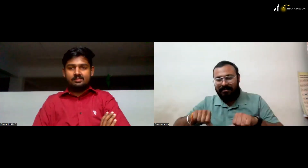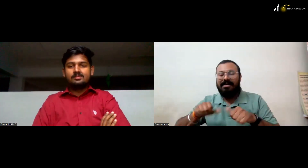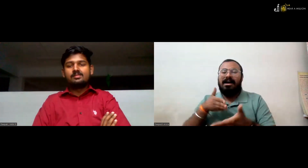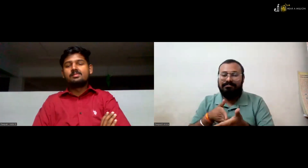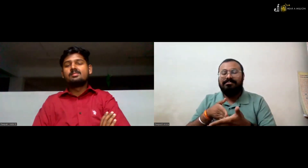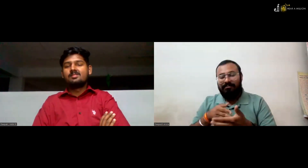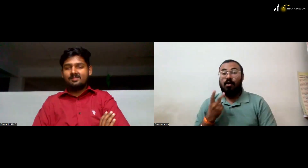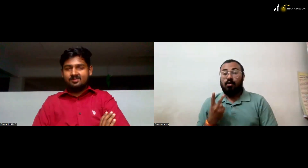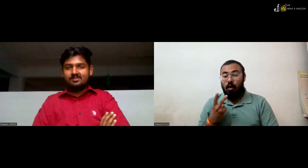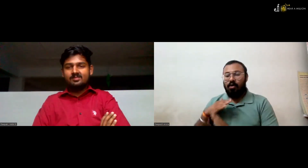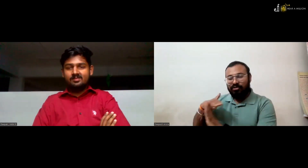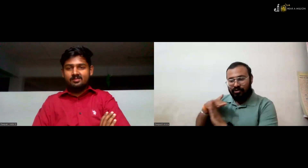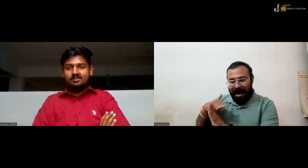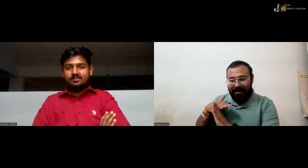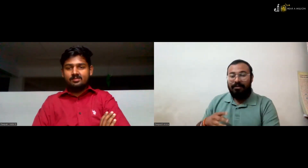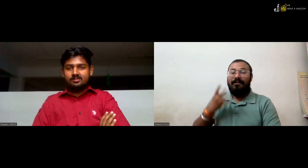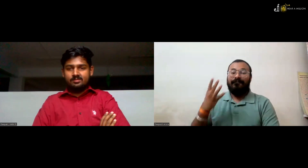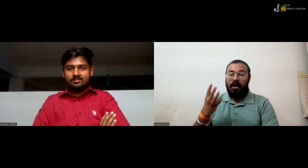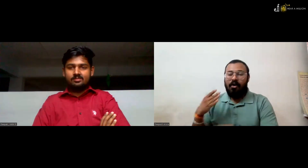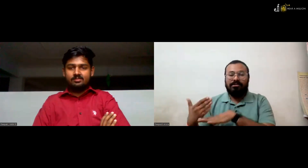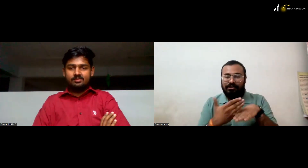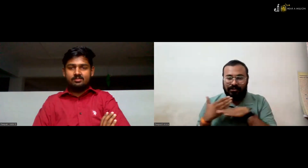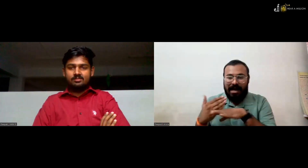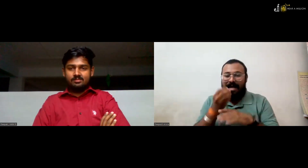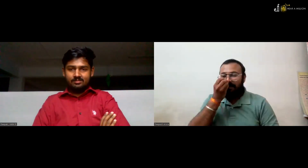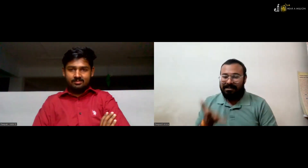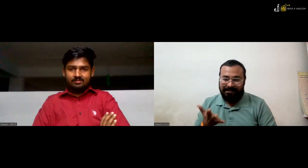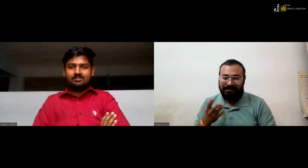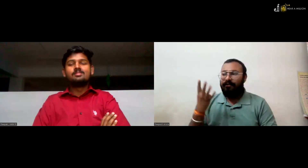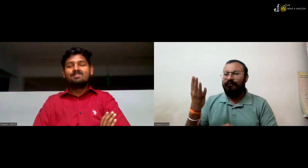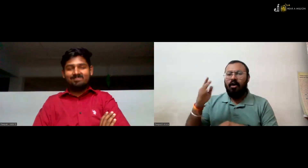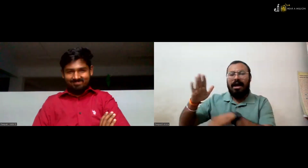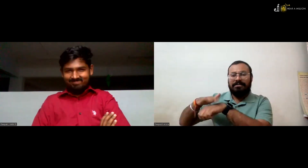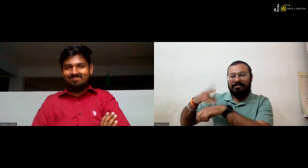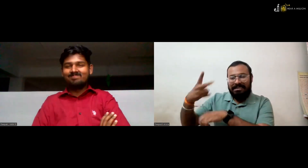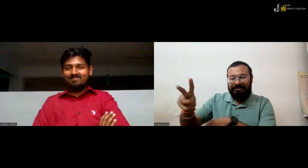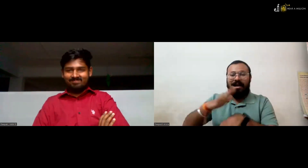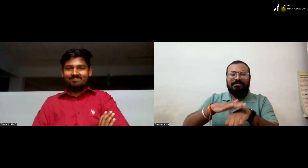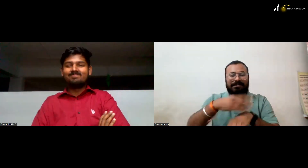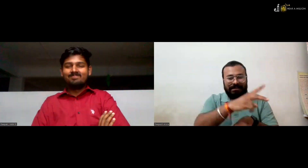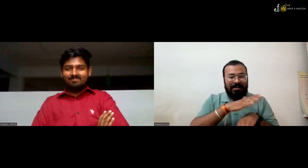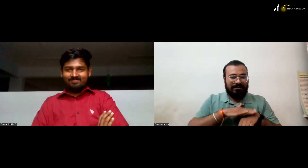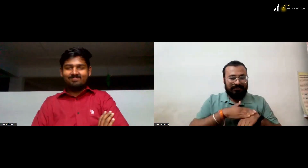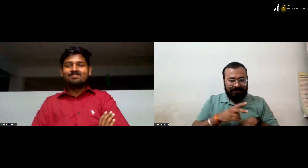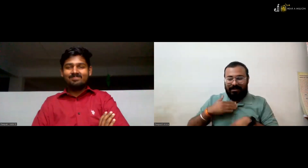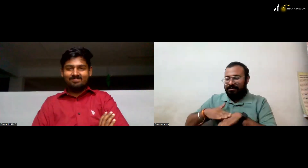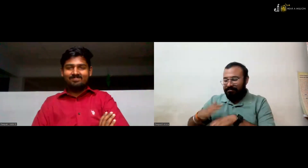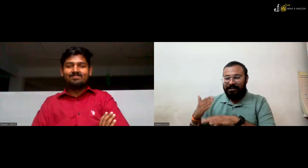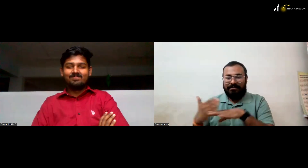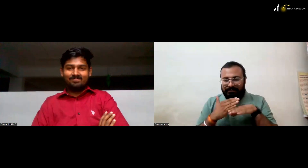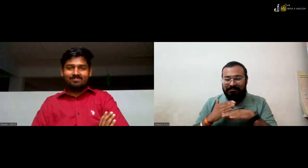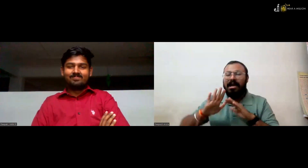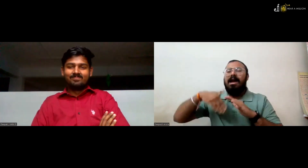can be, much easy, so we can share with them. It's kind of easy experience